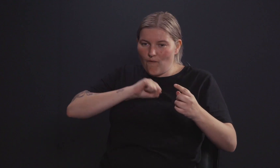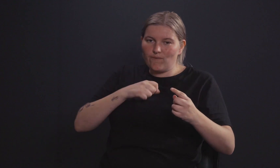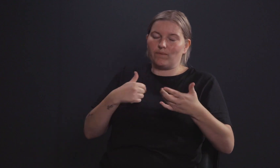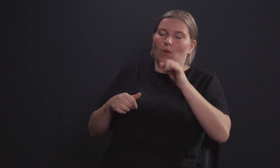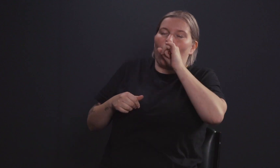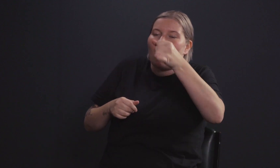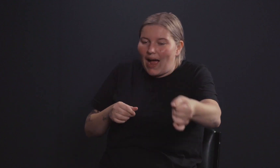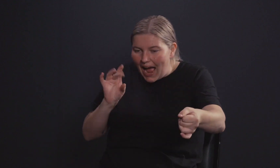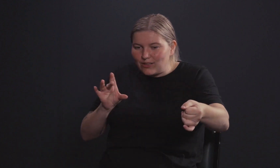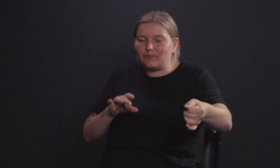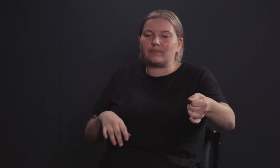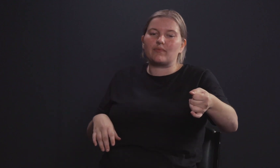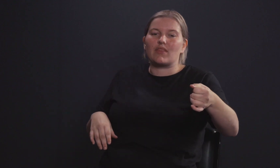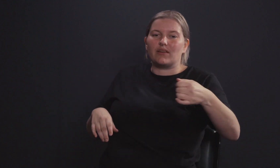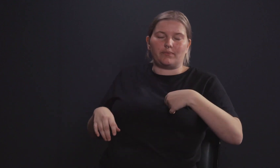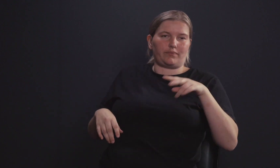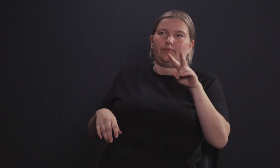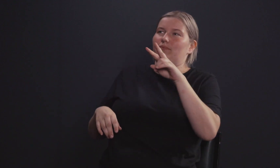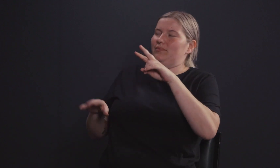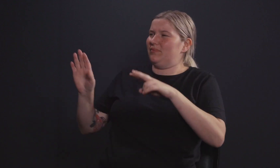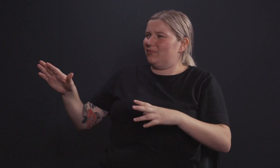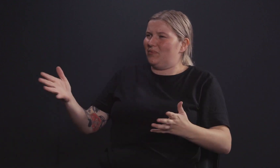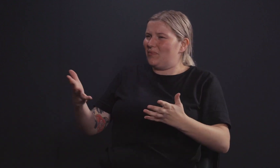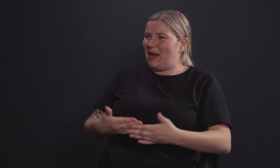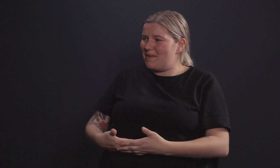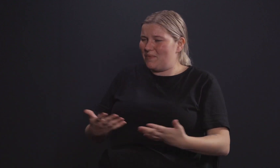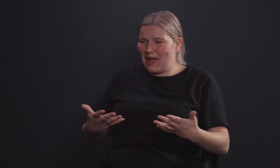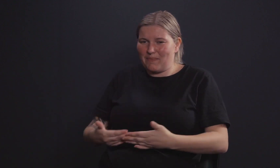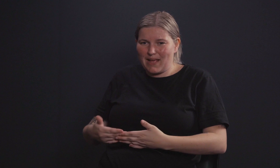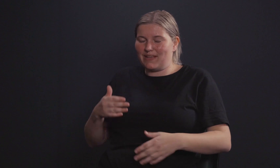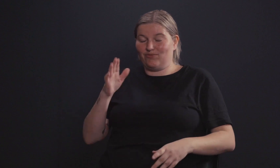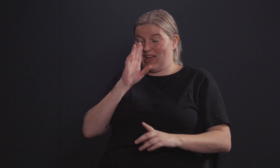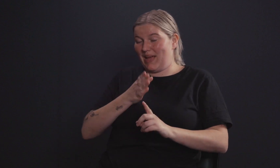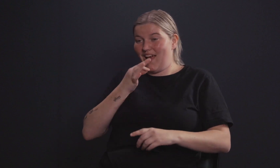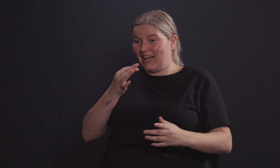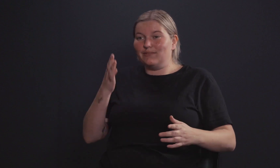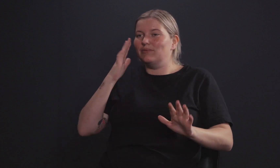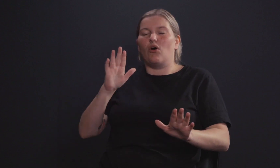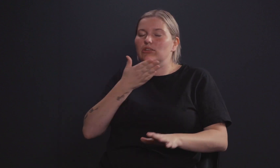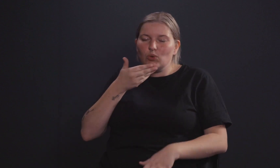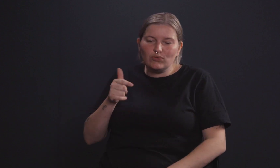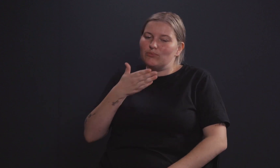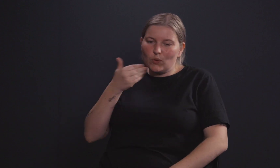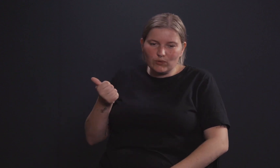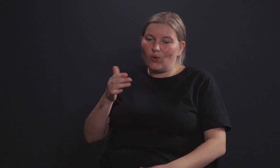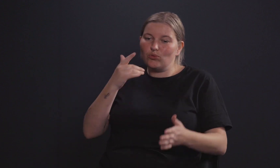went and got the nurse, who got me to cough so they could remove the tube from my mouth. Straight away I asked, "Where's my baby?" Mum said, "Don't worry,